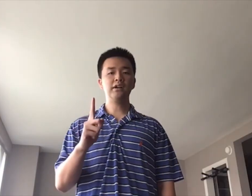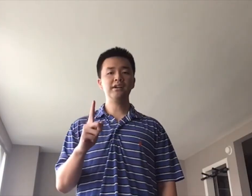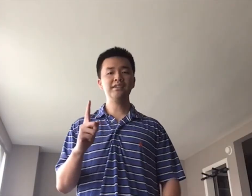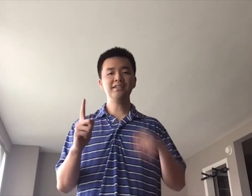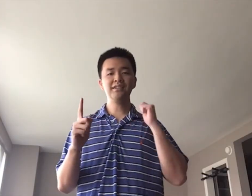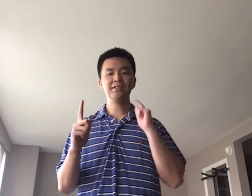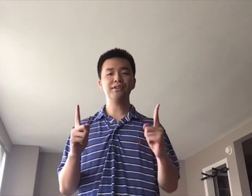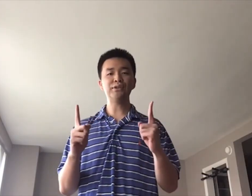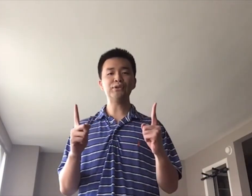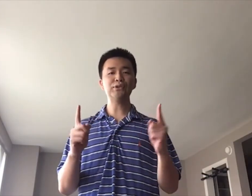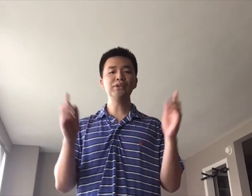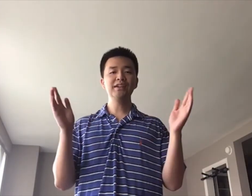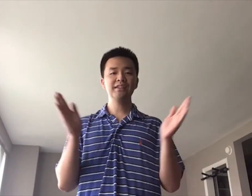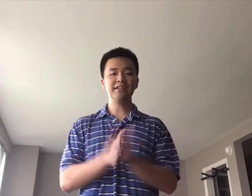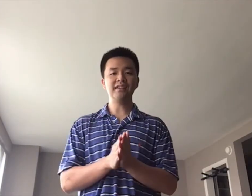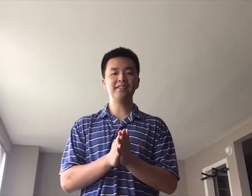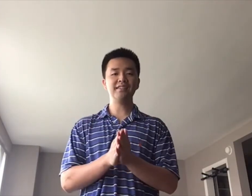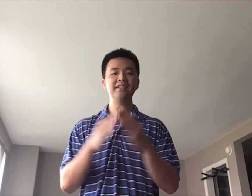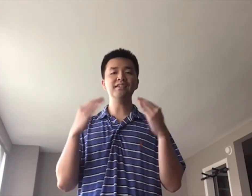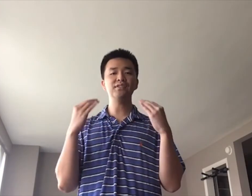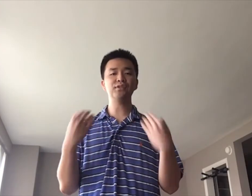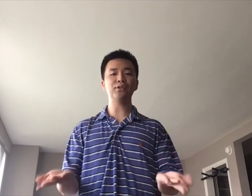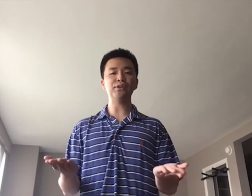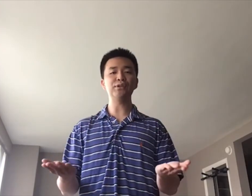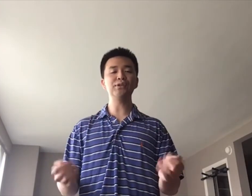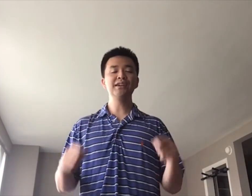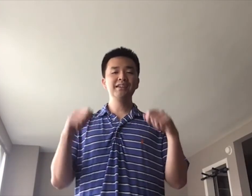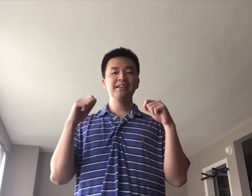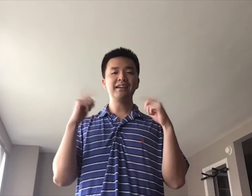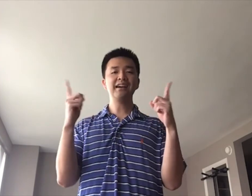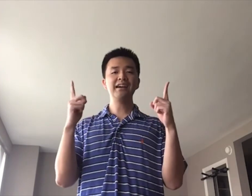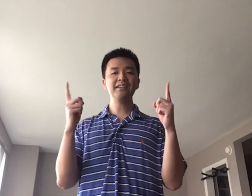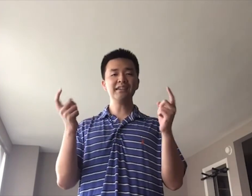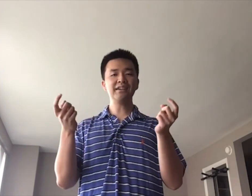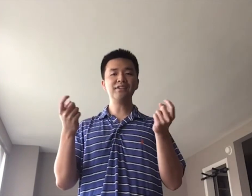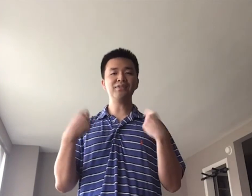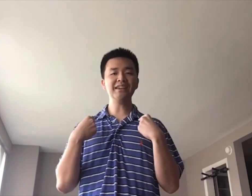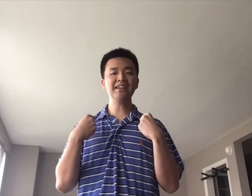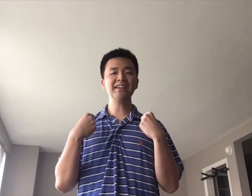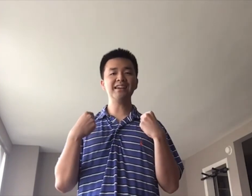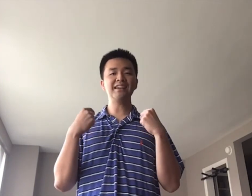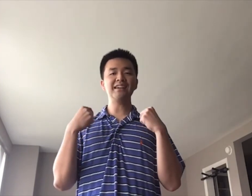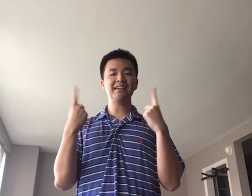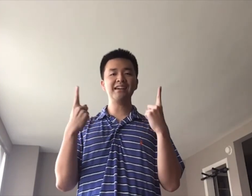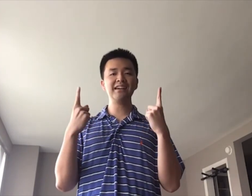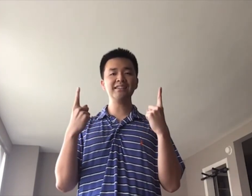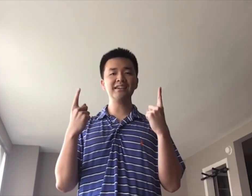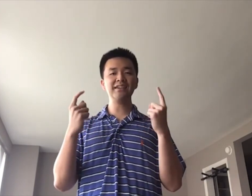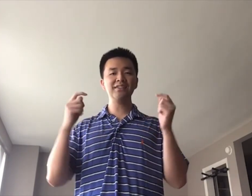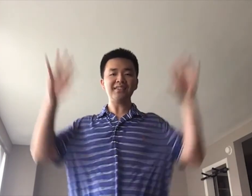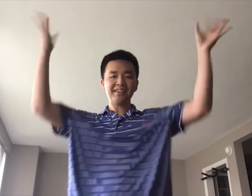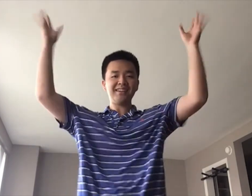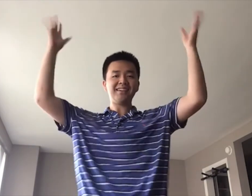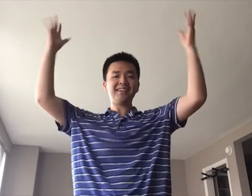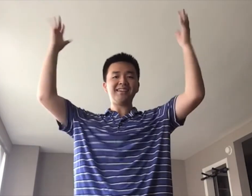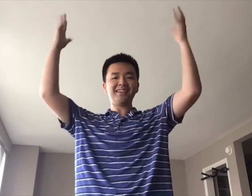One, two, this is true. God loves me and God loves Teacher